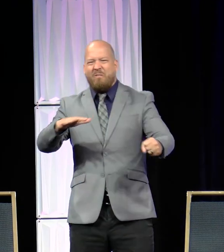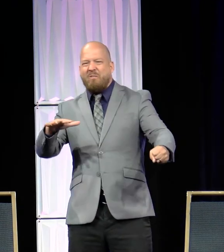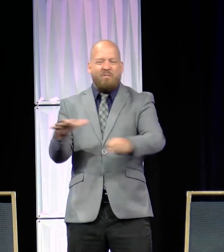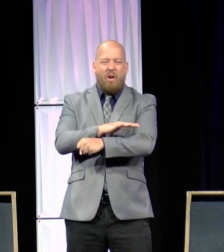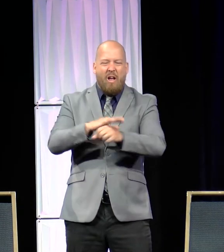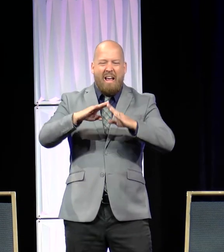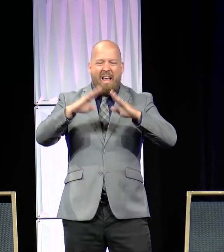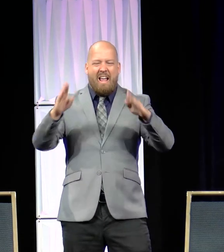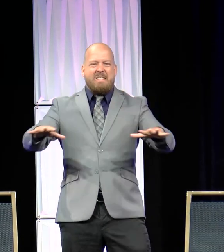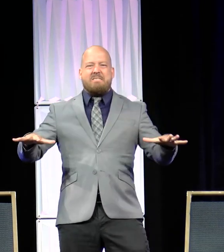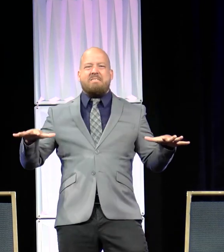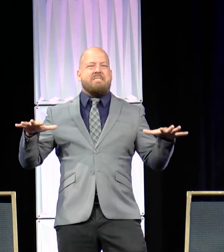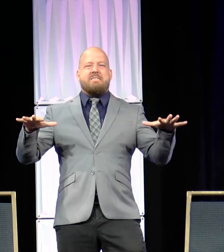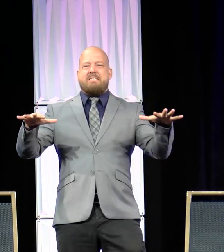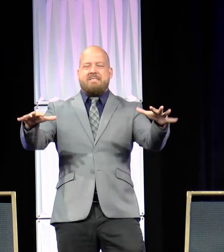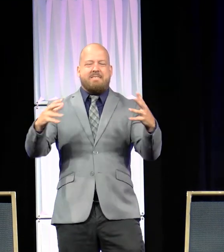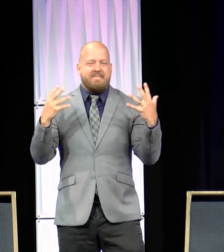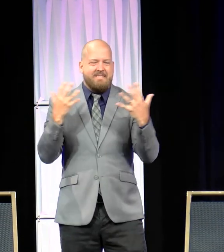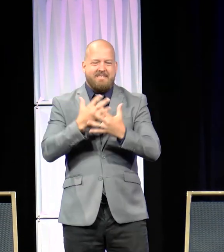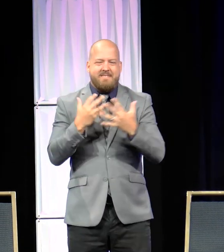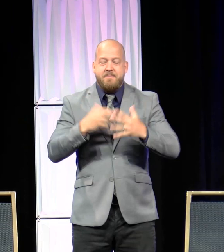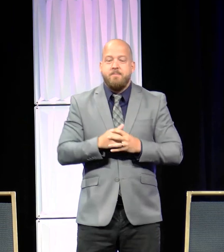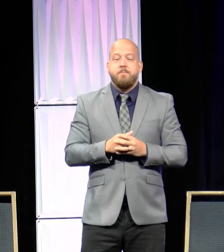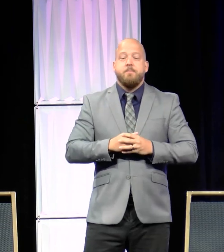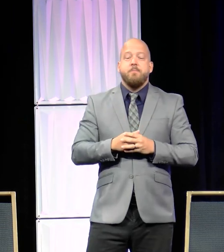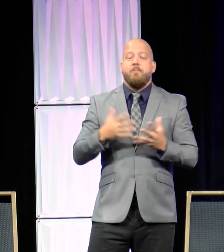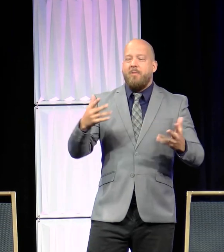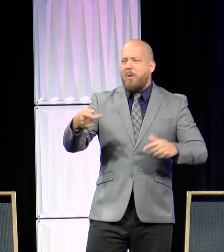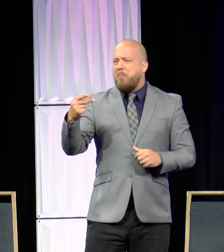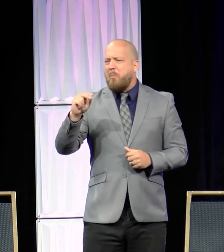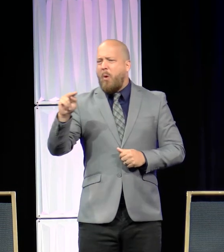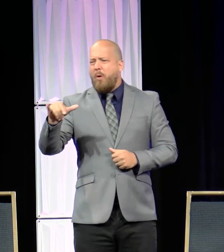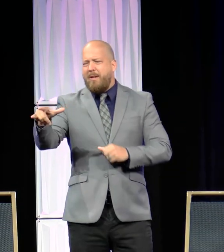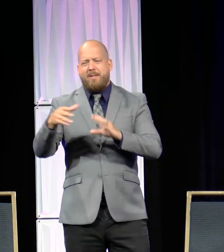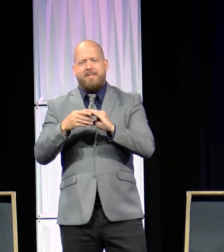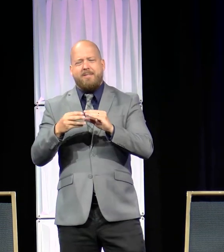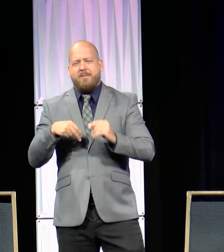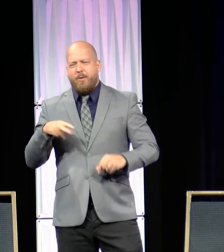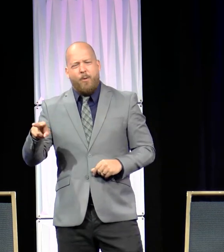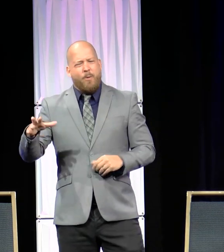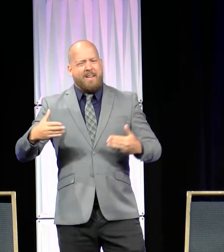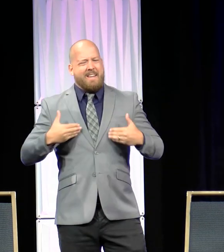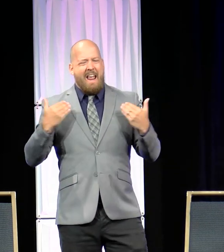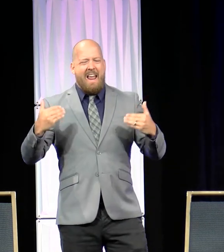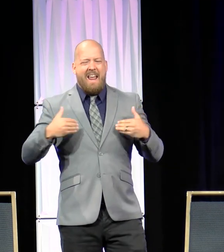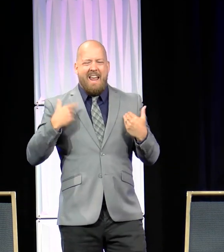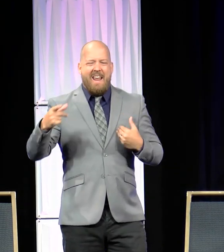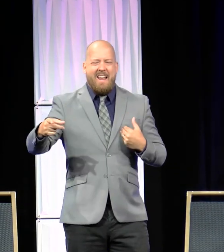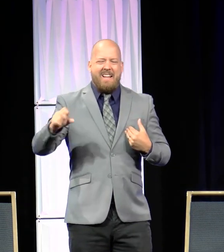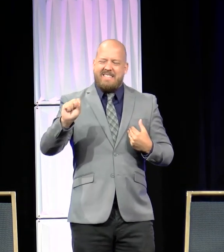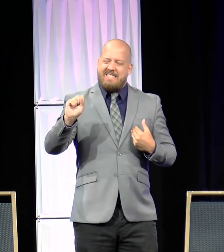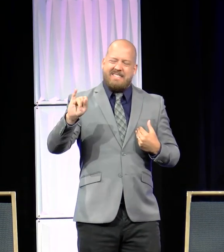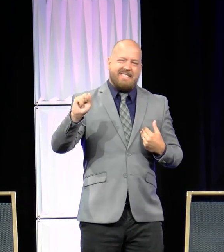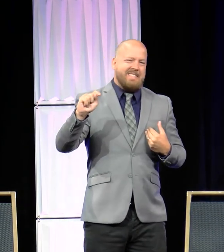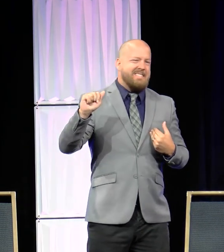privilege. Pony, young sister, I just love how fierce you